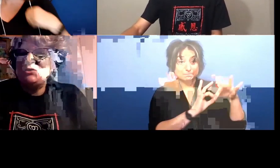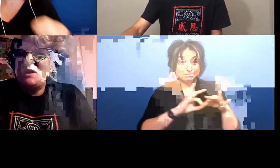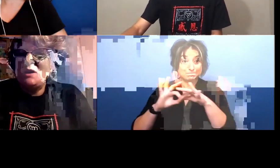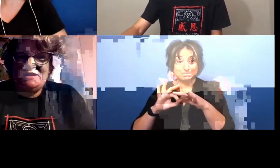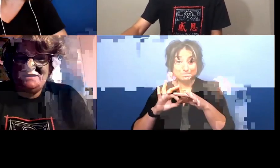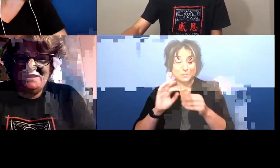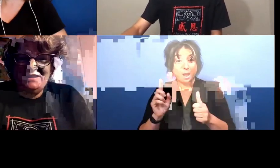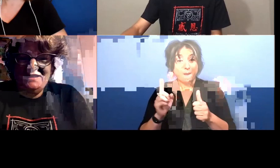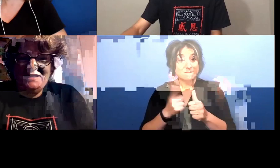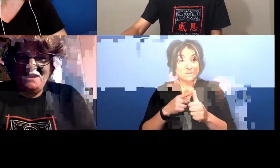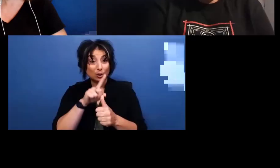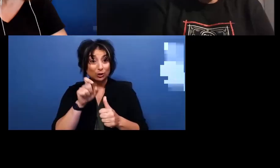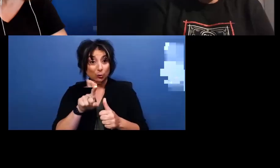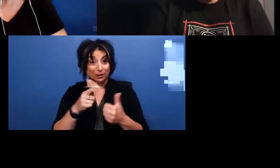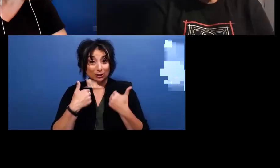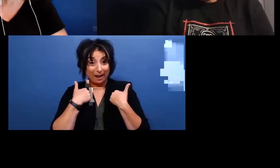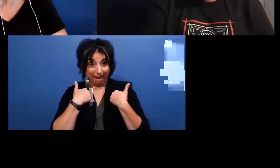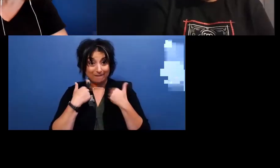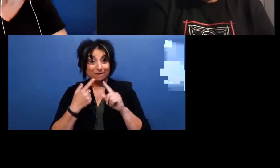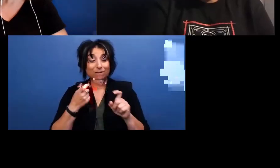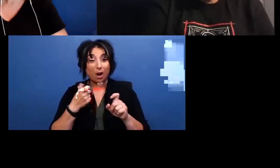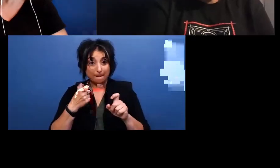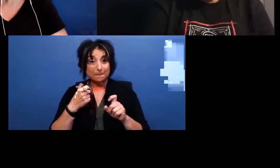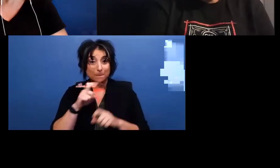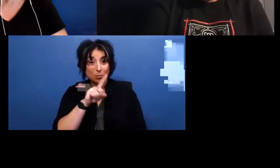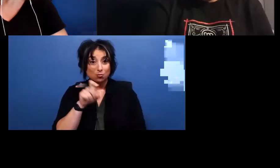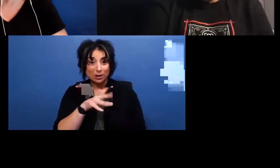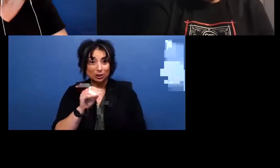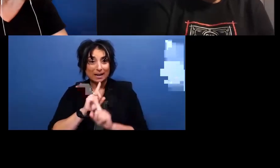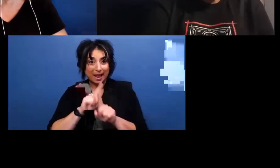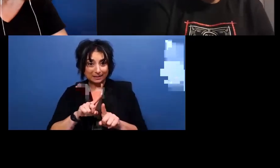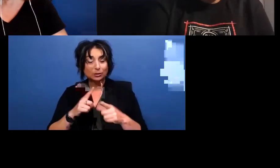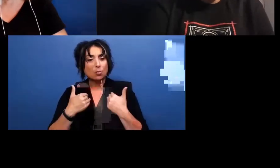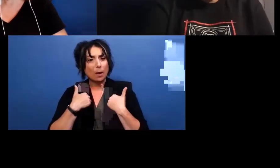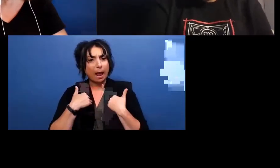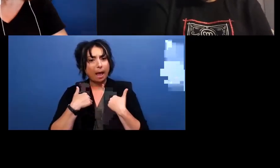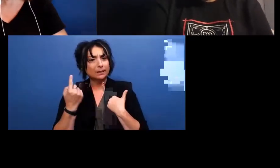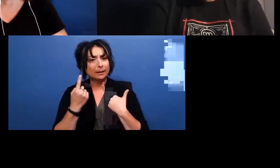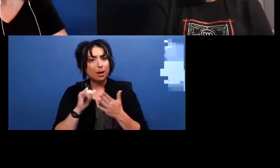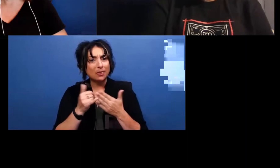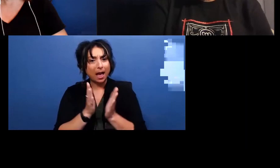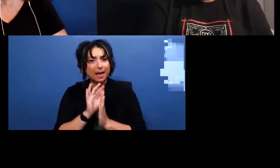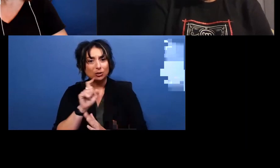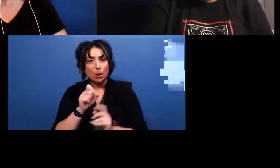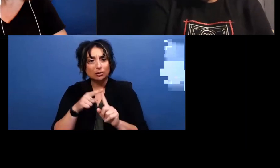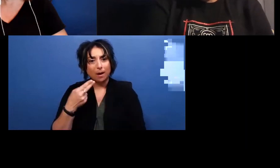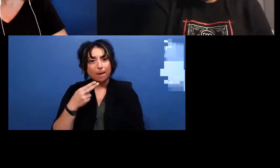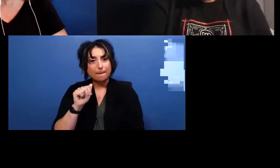first question from the Q&A. We have a question from Hannah.